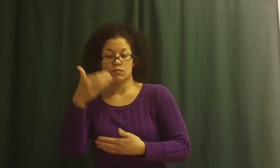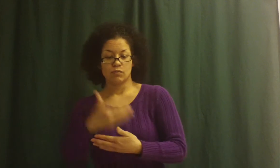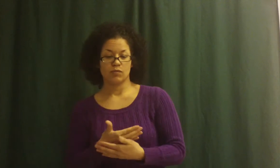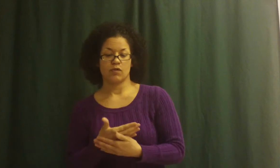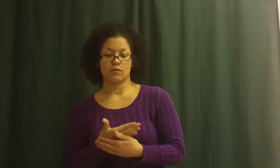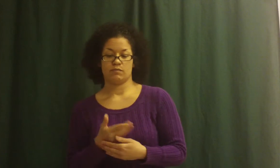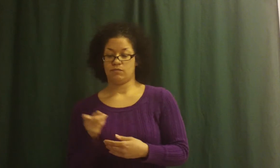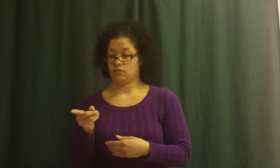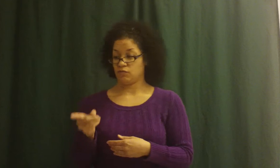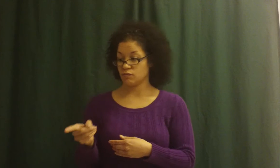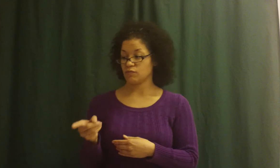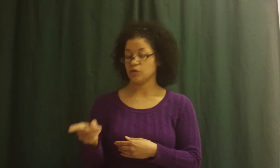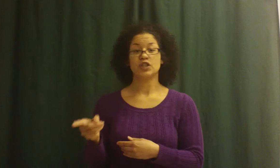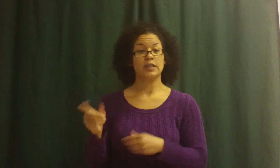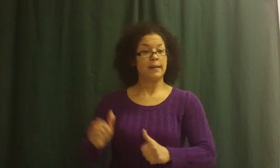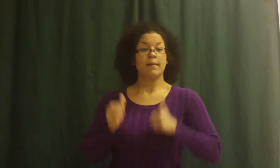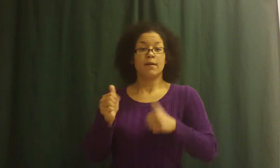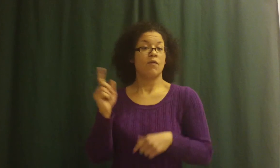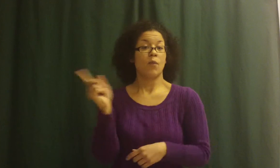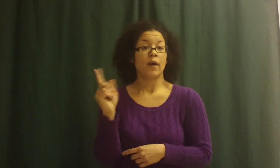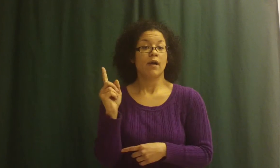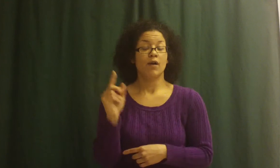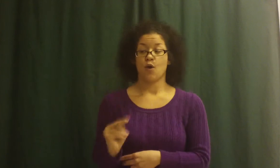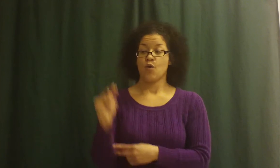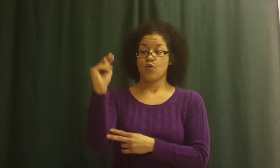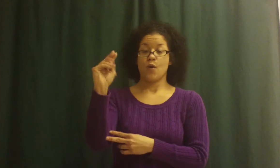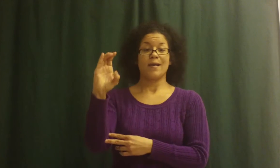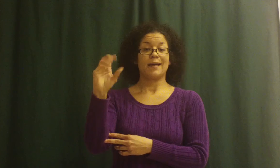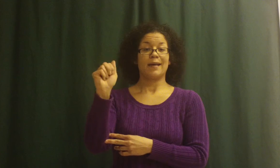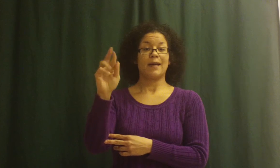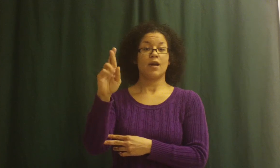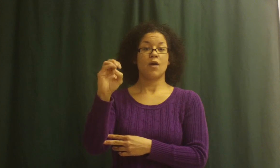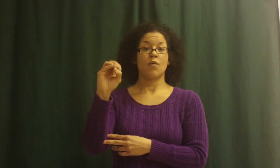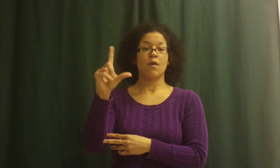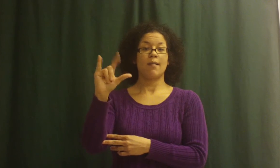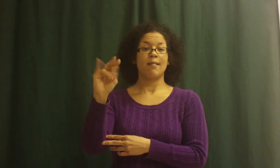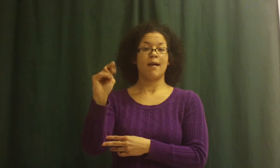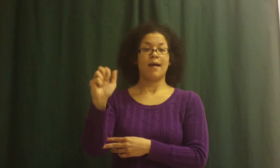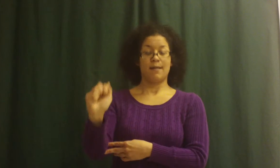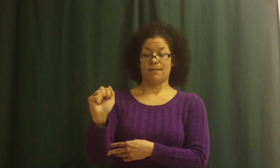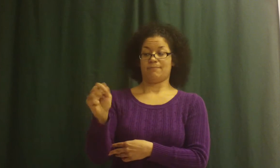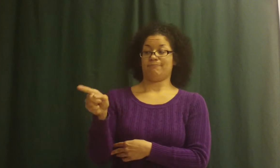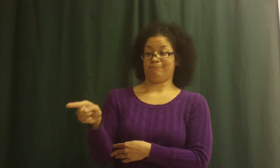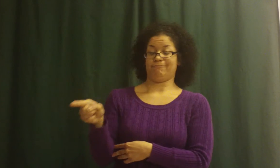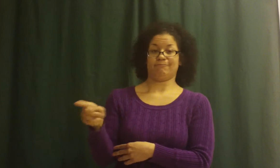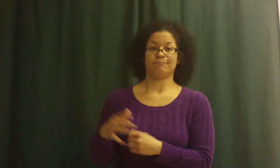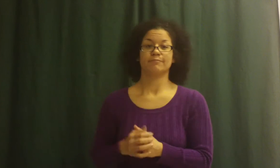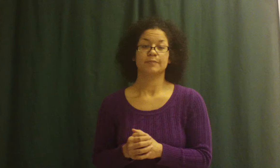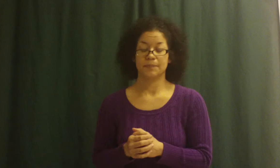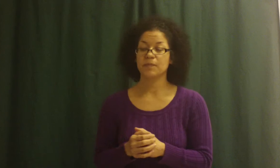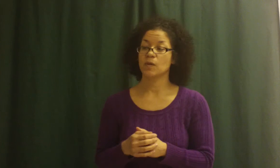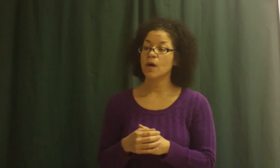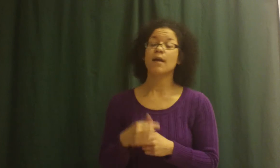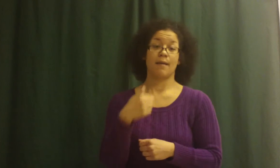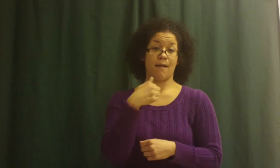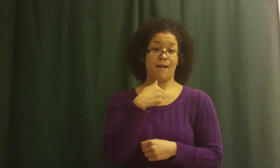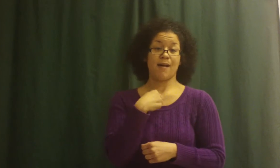We cautioned her a while back. You be careful because you will hit patches of black ice where you're